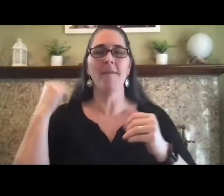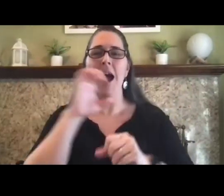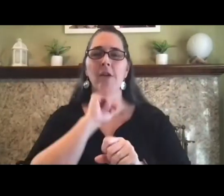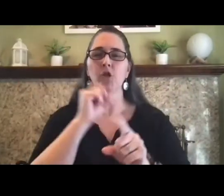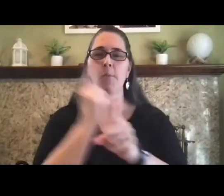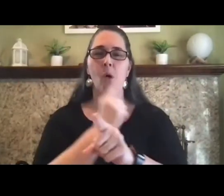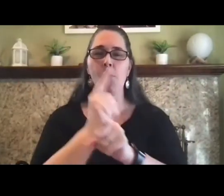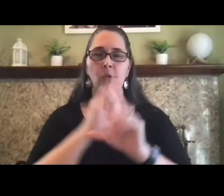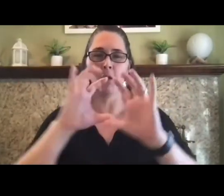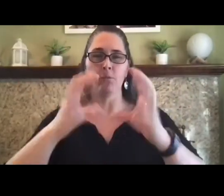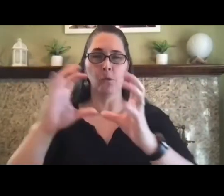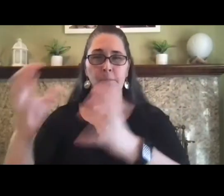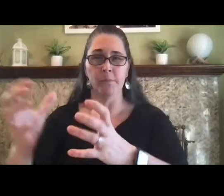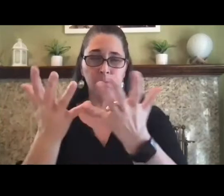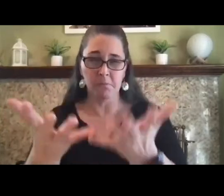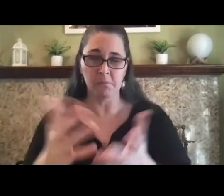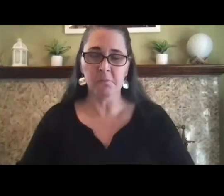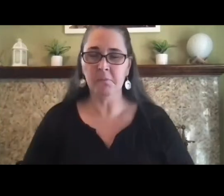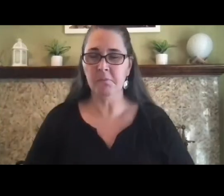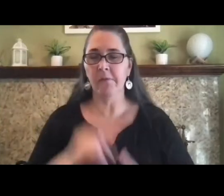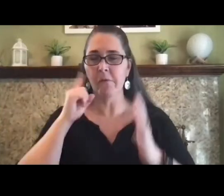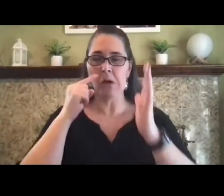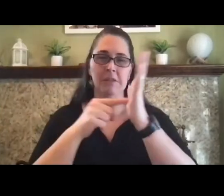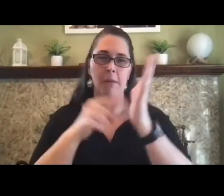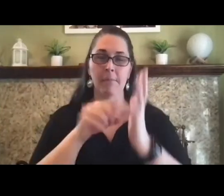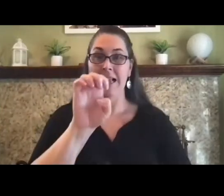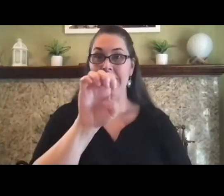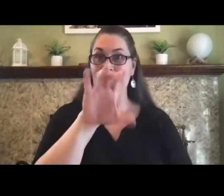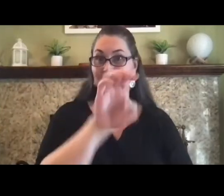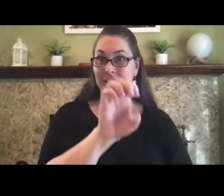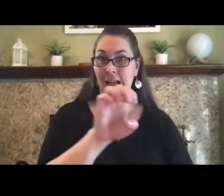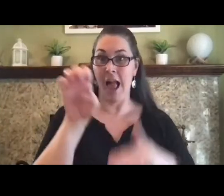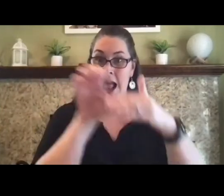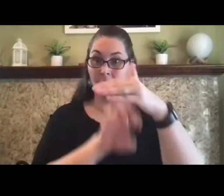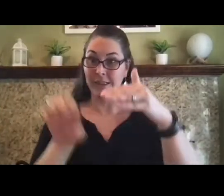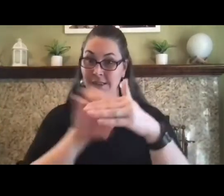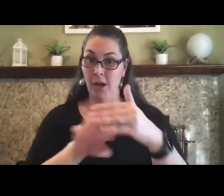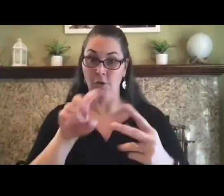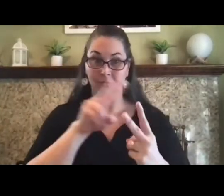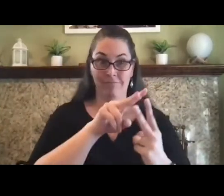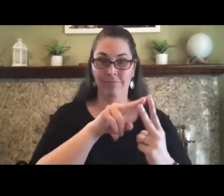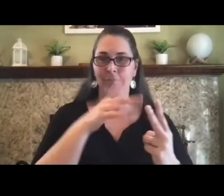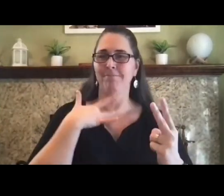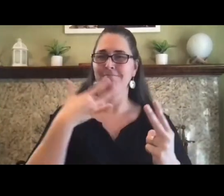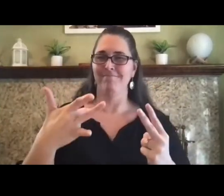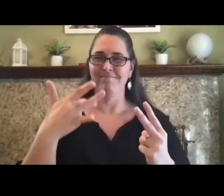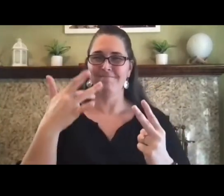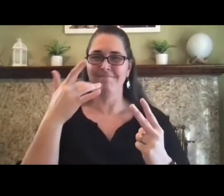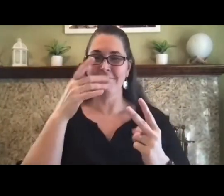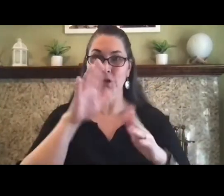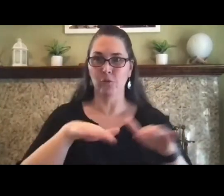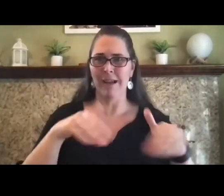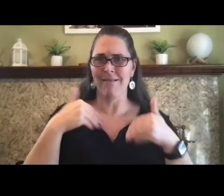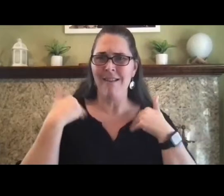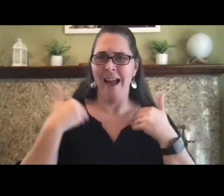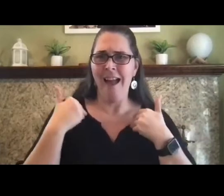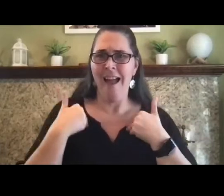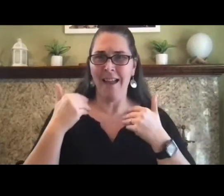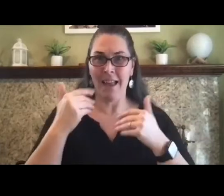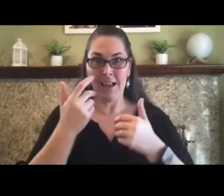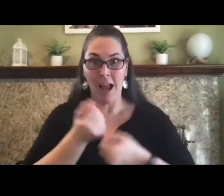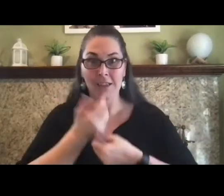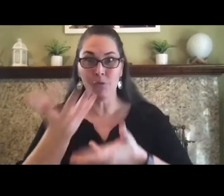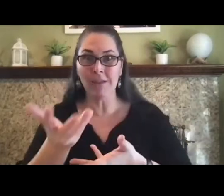have age-appropriate categories. For instance, younger kids in ECE and elementary are not entirely capable of